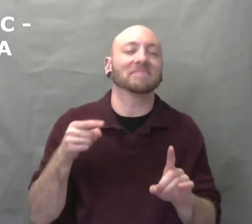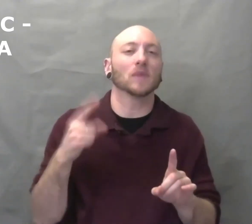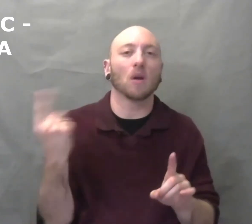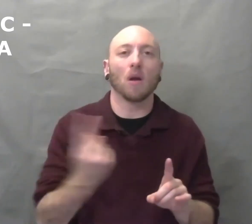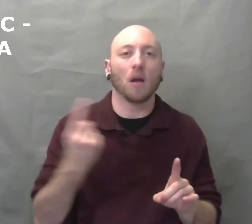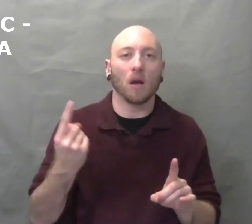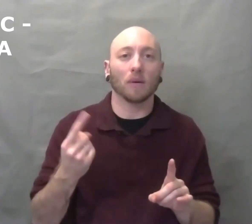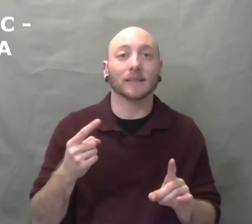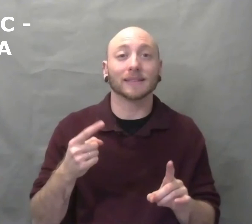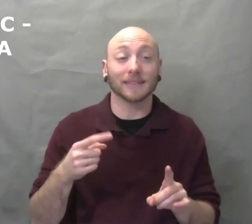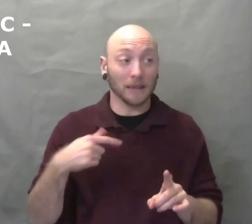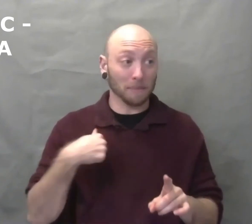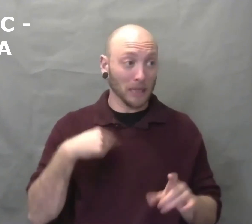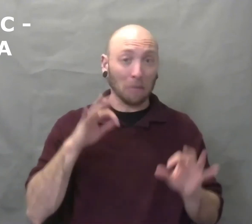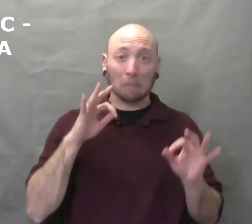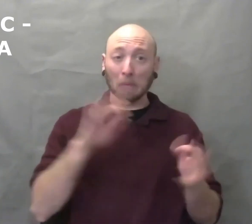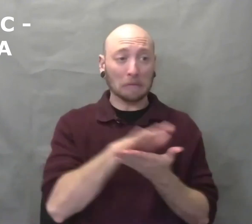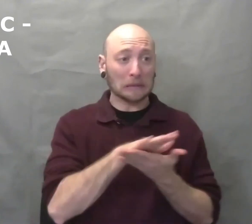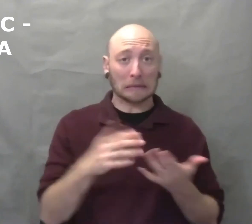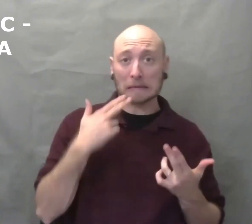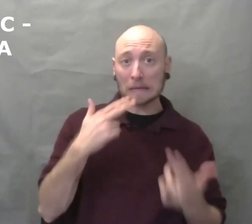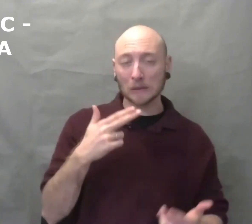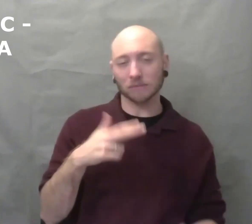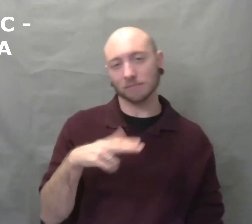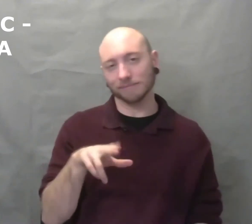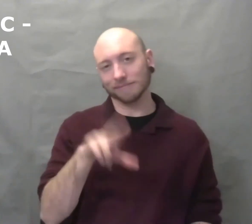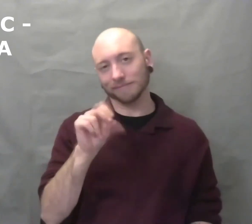the line, kind and loving towards all. But I'm working on it. It's a progress, not perfection.